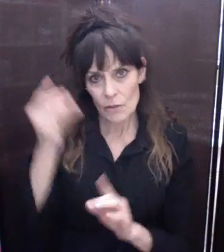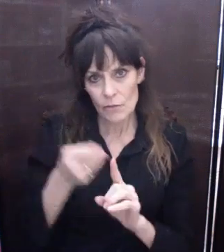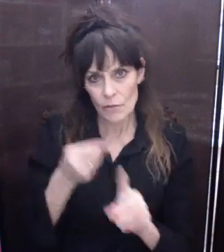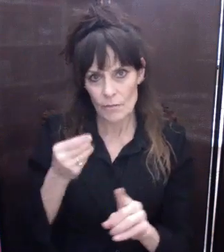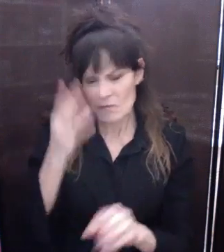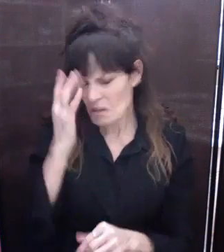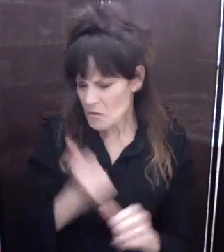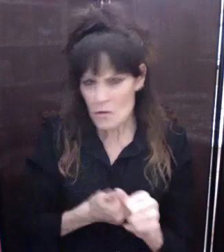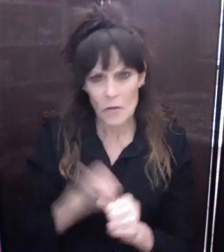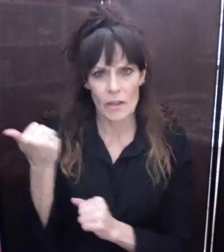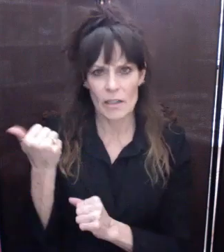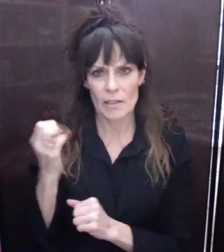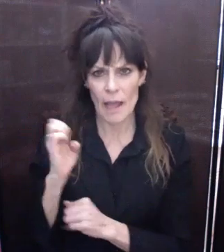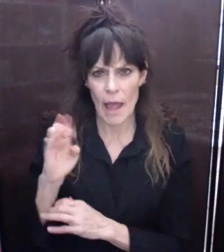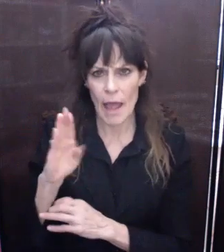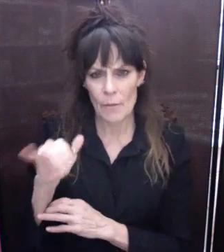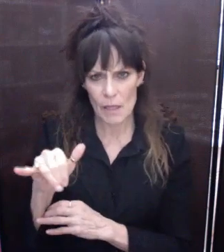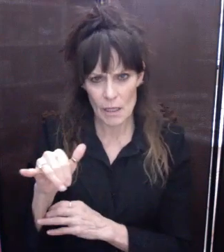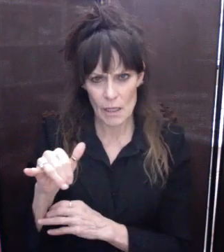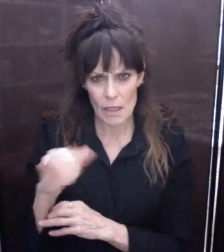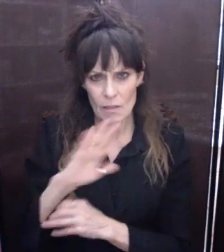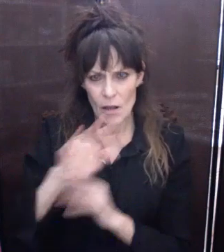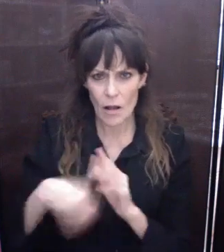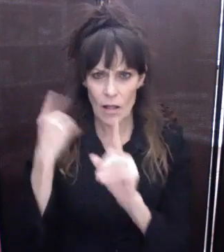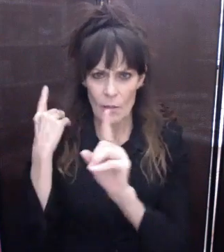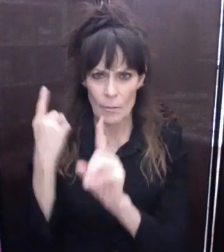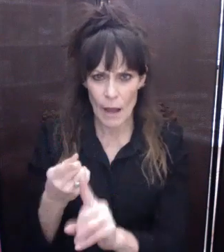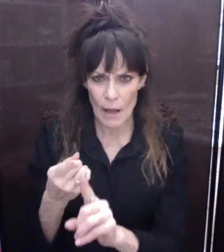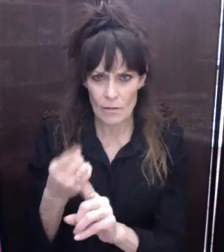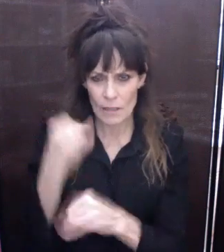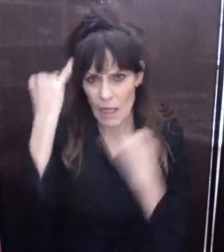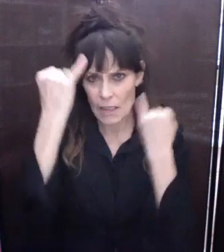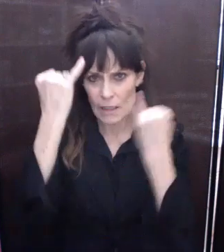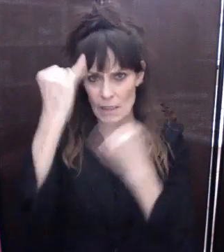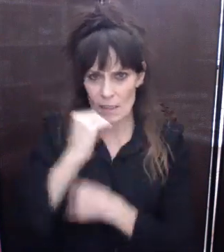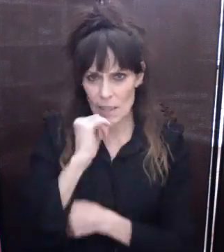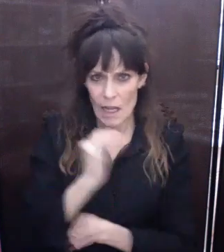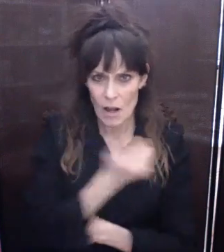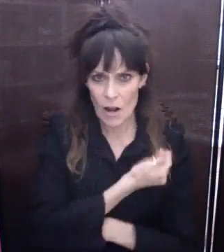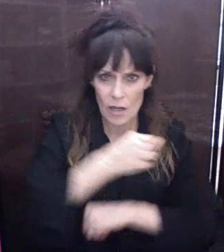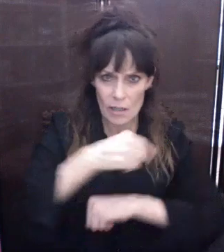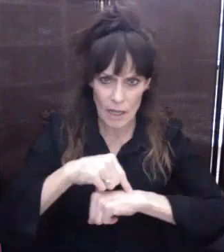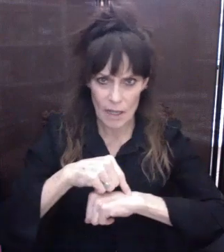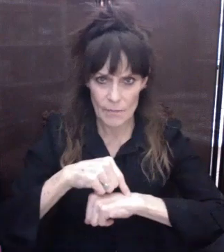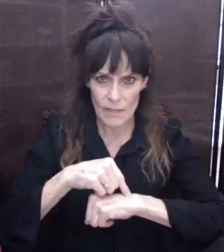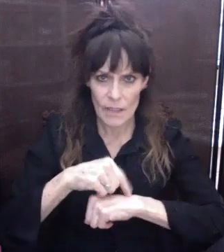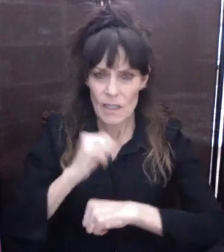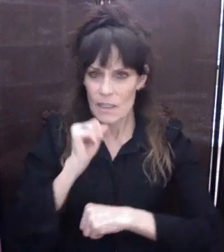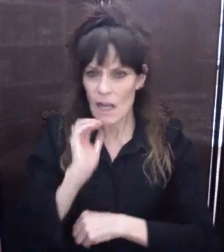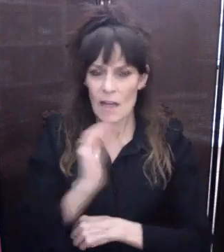even from Ebby. It is all about the notion that it is not our time. It is not our plan. Bill's